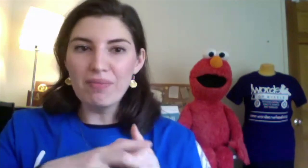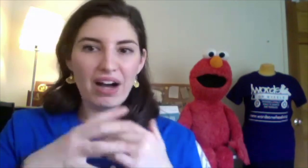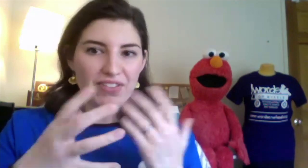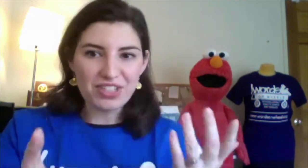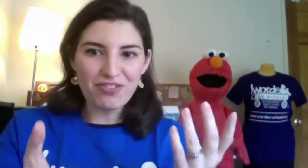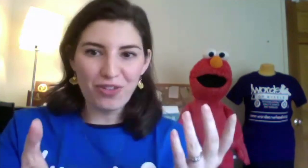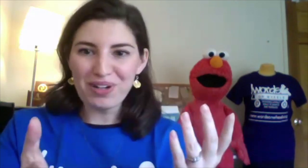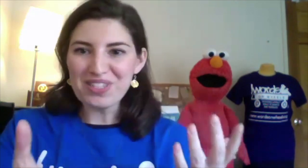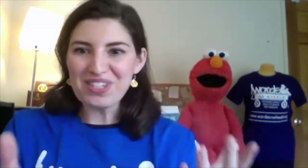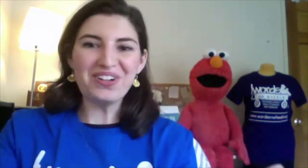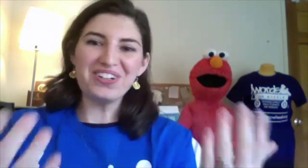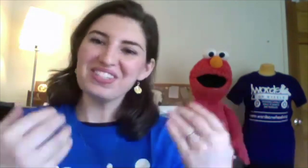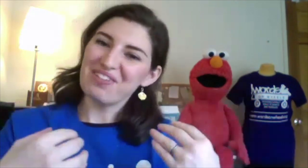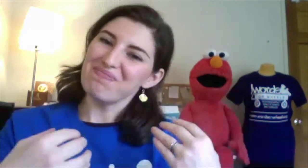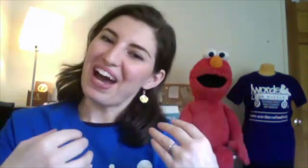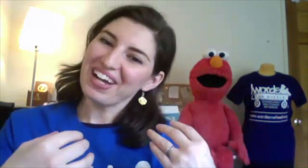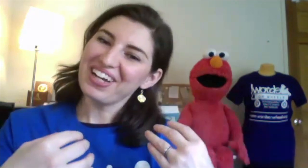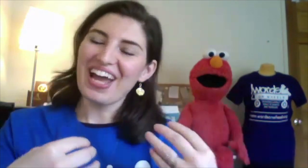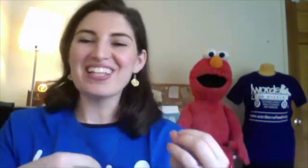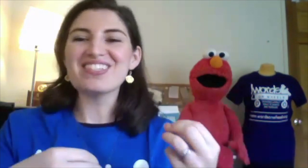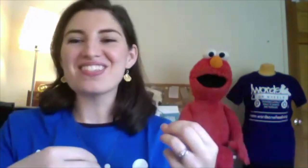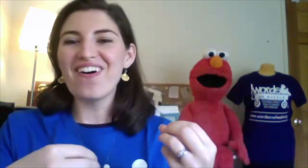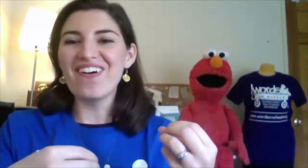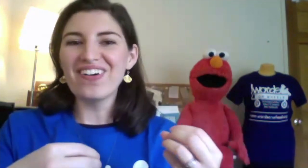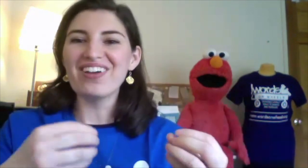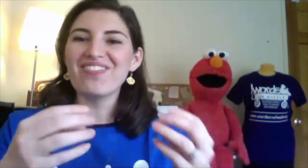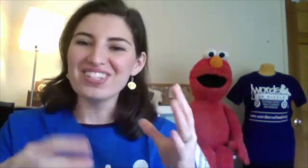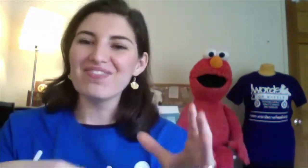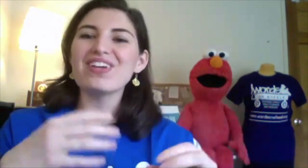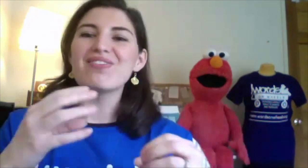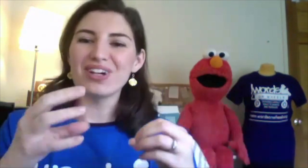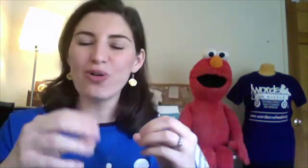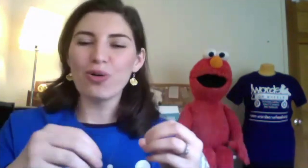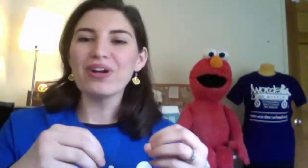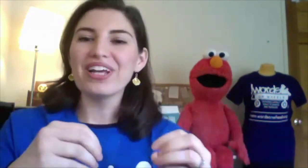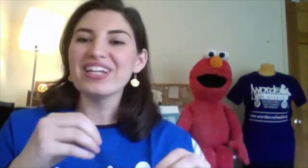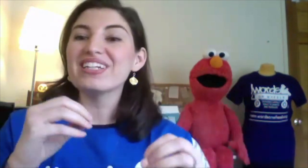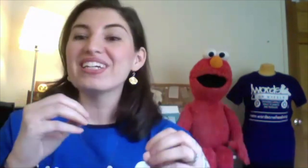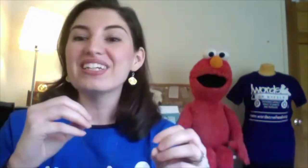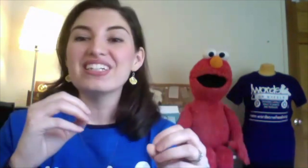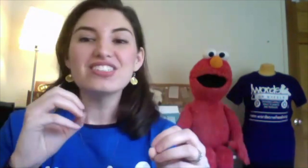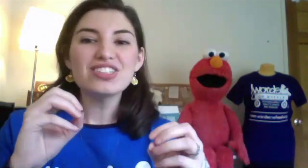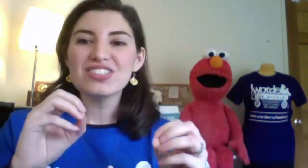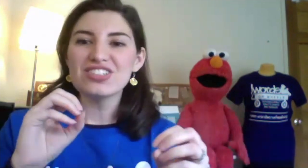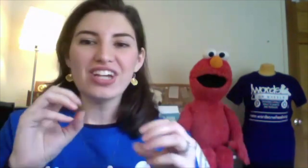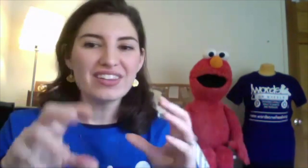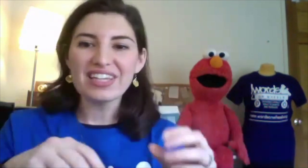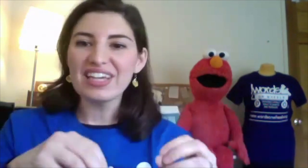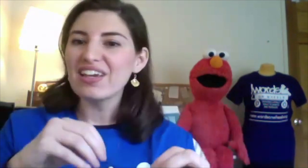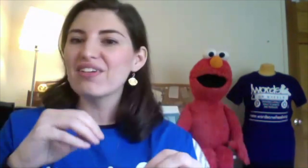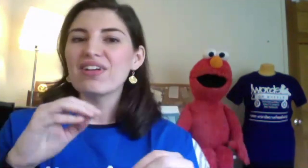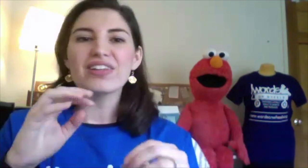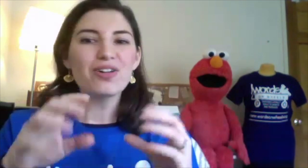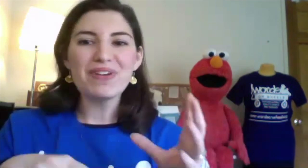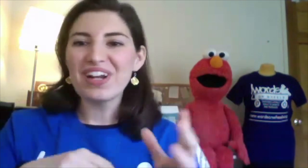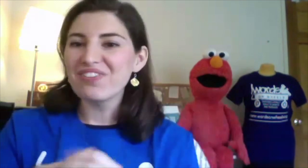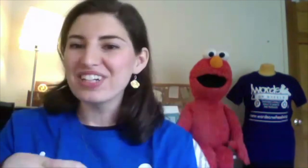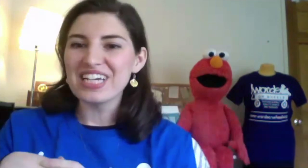Obviously at 4 months, he couldn't sign back. And so it was something that we incorporated just gently, a little bit every